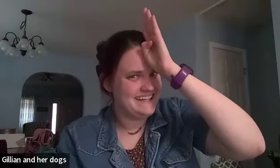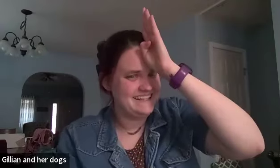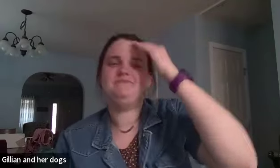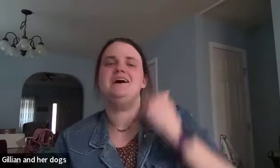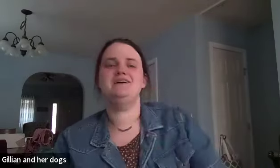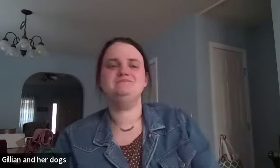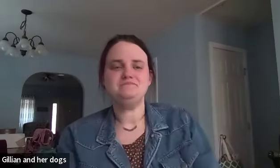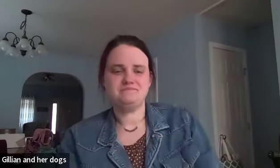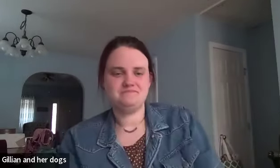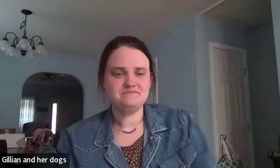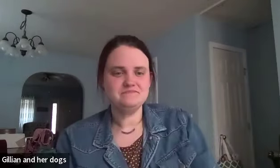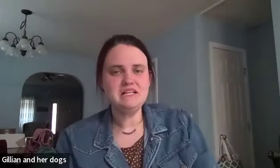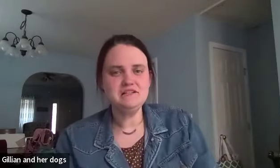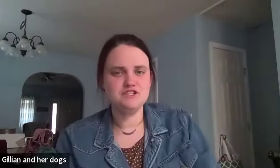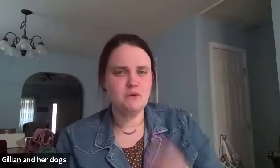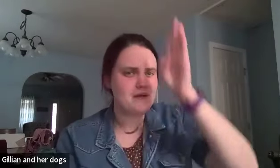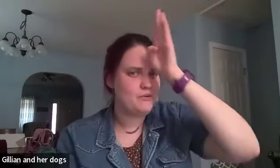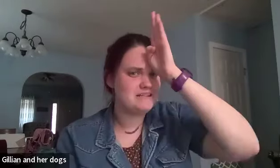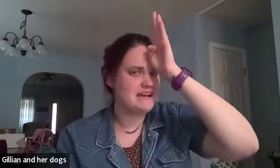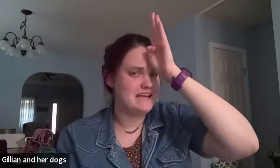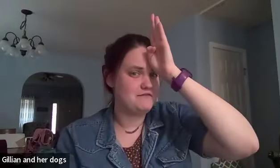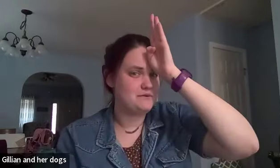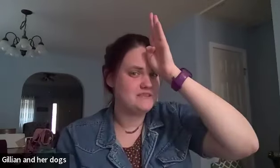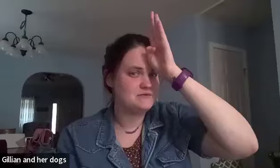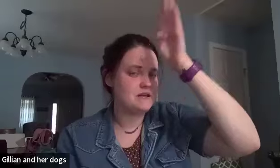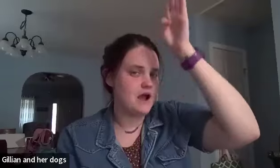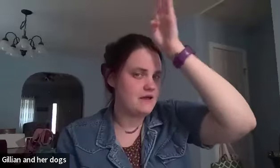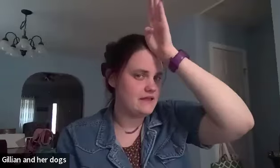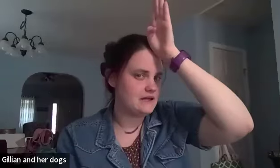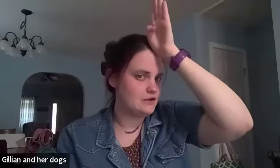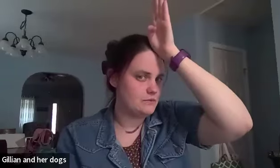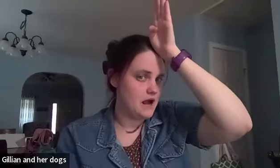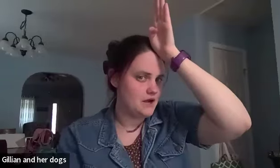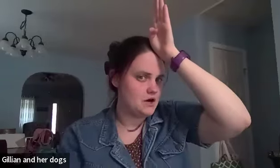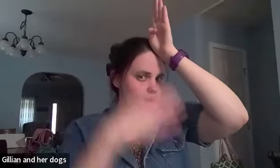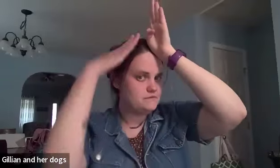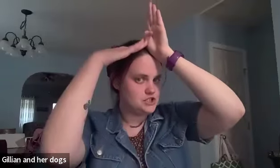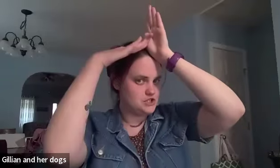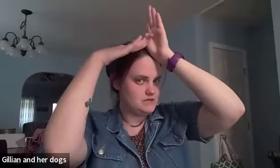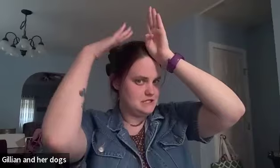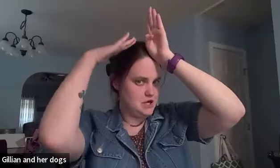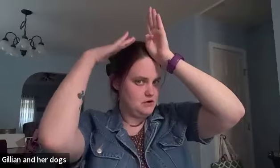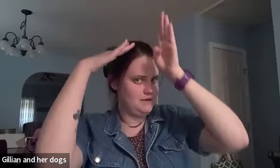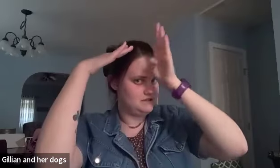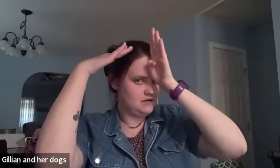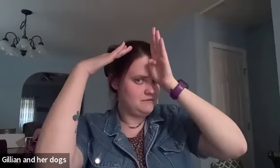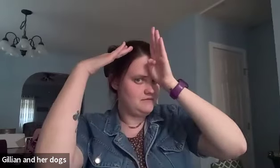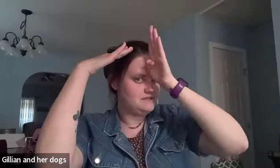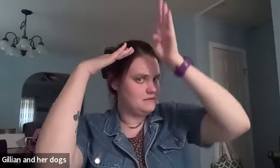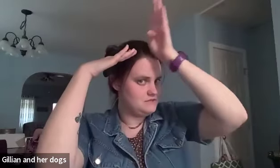one. So I'm always kind of careful with this one. I like it a little bit higher up just so it's known I'm not talking about this, I'm